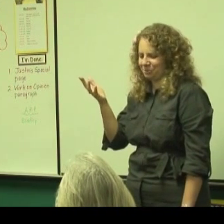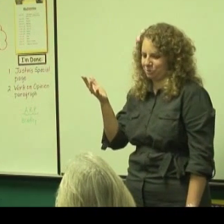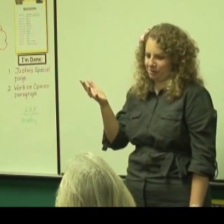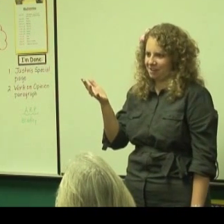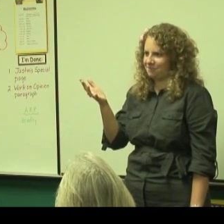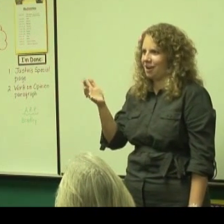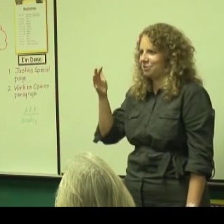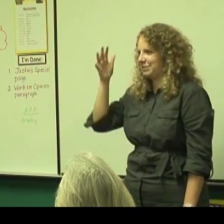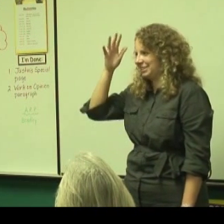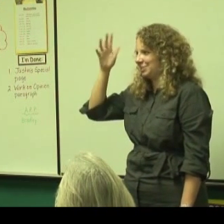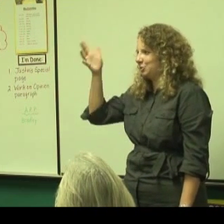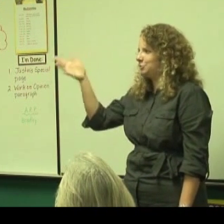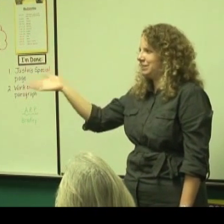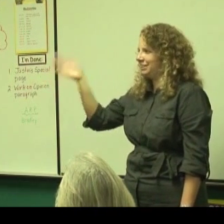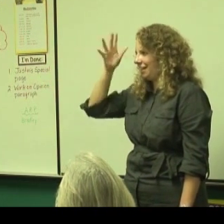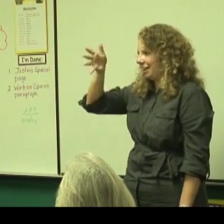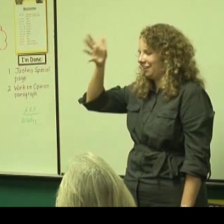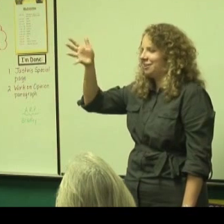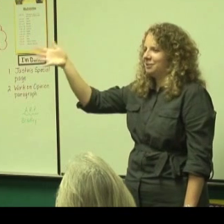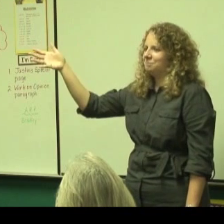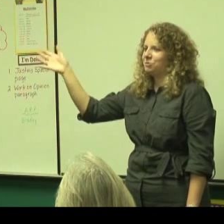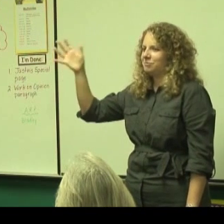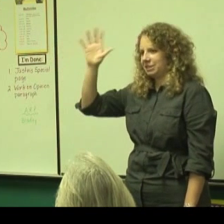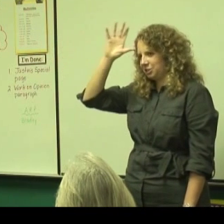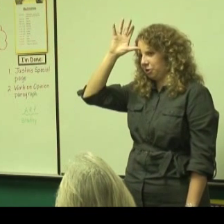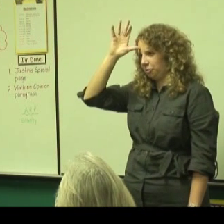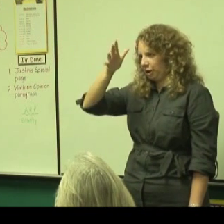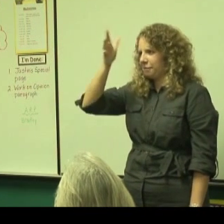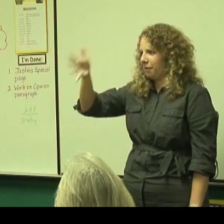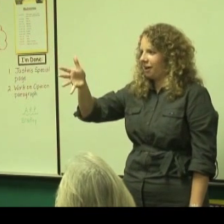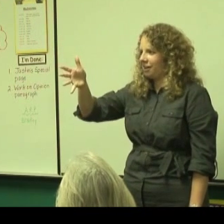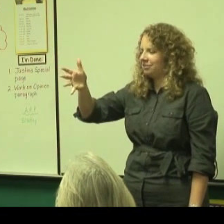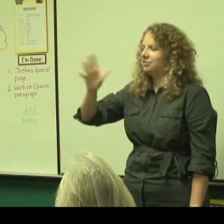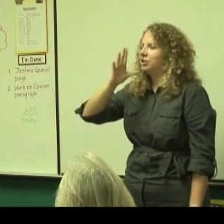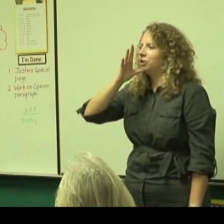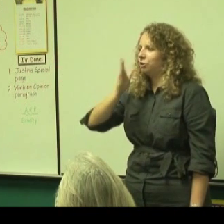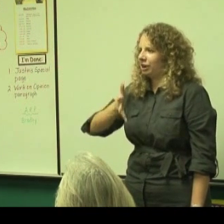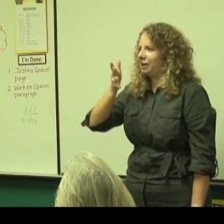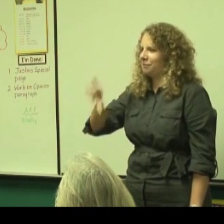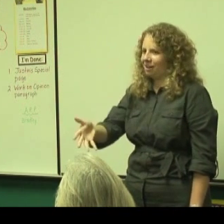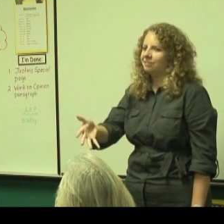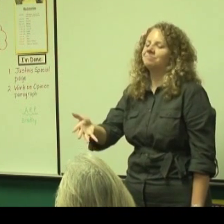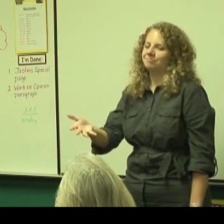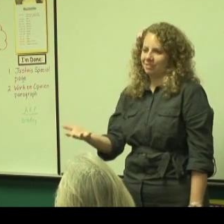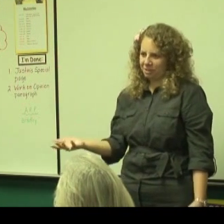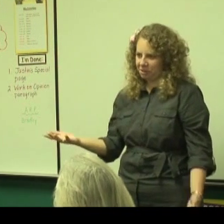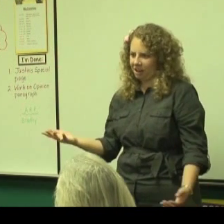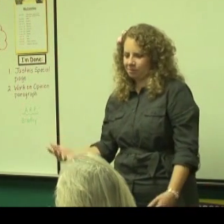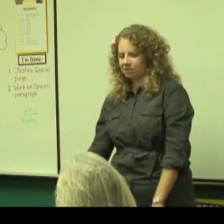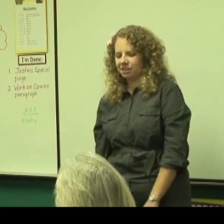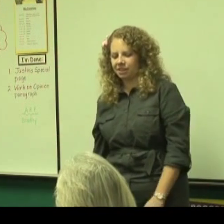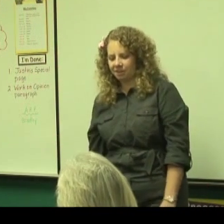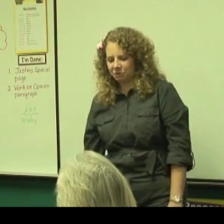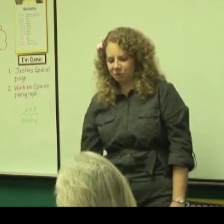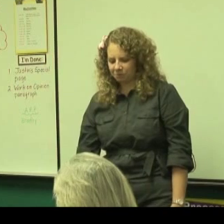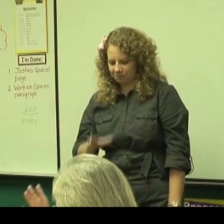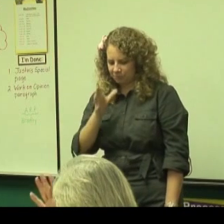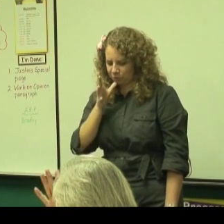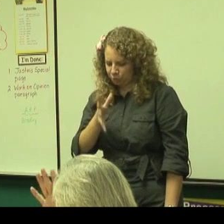use grandfather because that's too many like movements. So grandpa, grandma. I do a lot of words like that. So